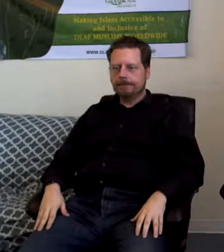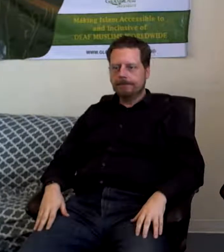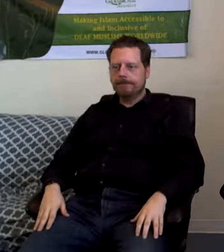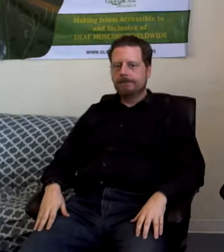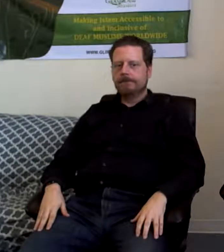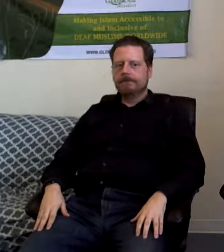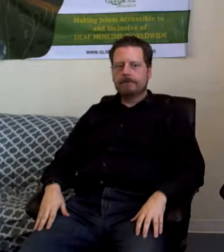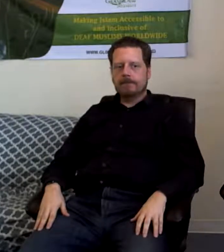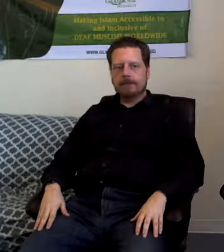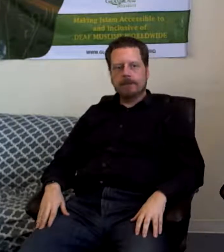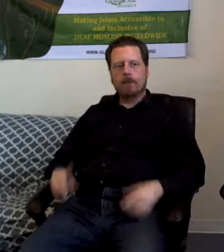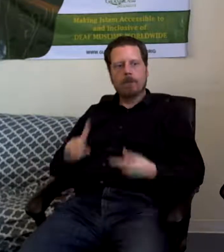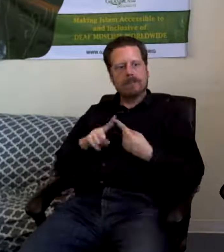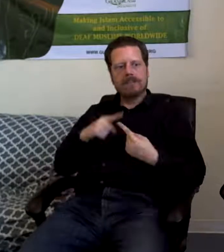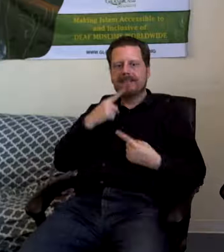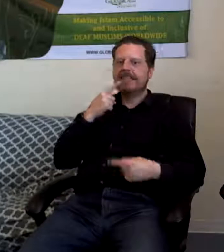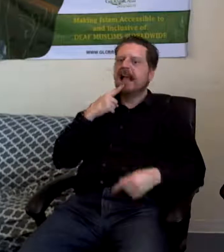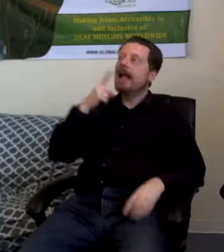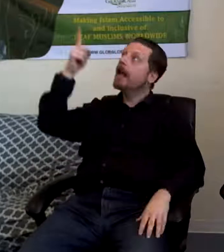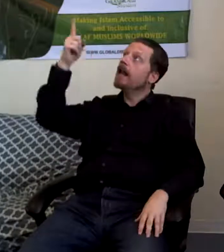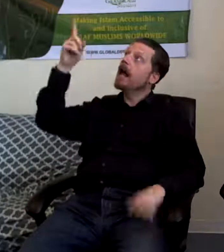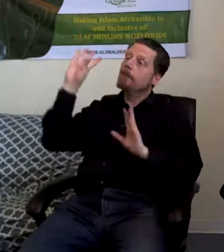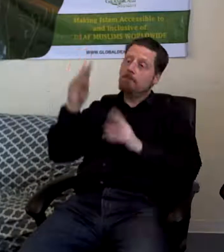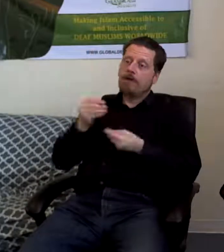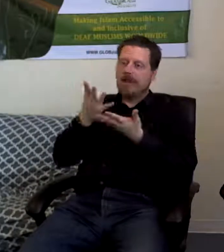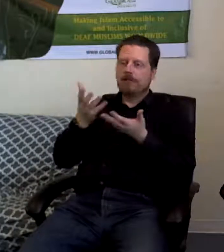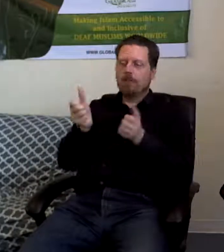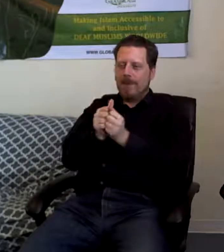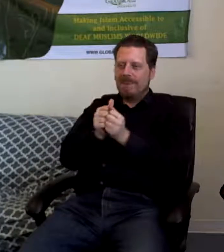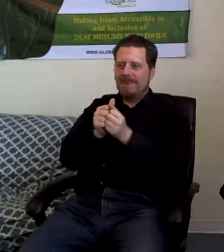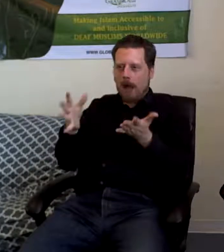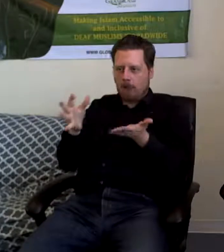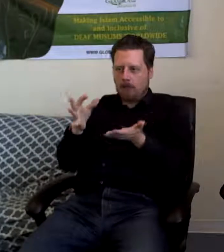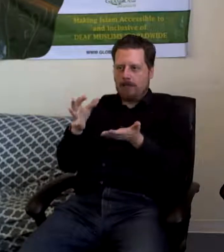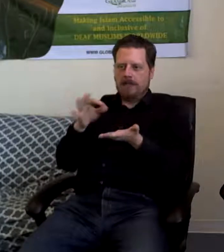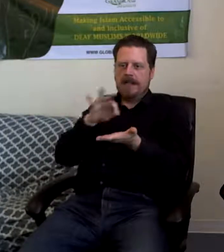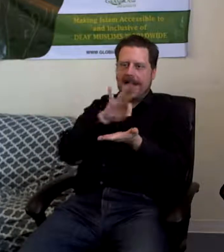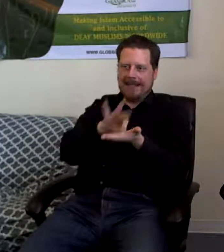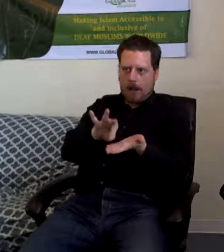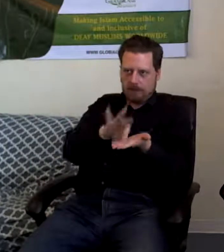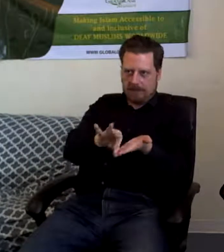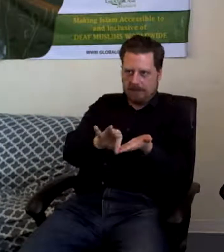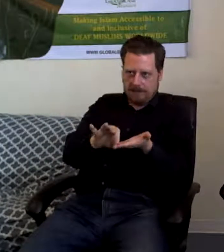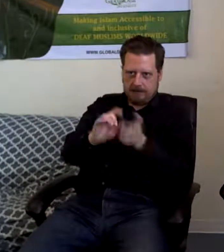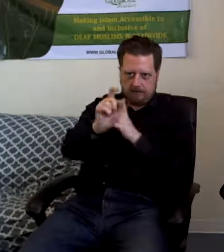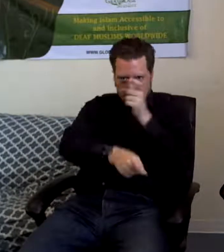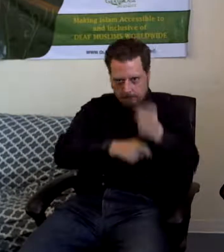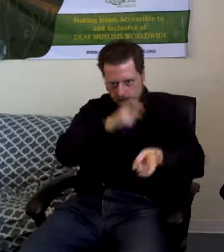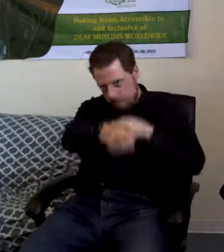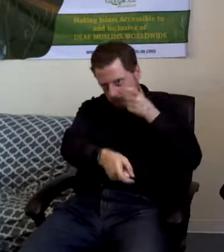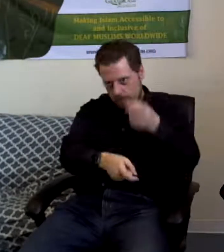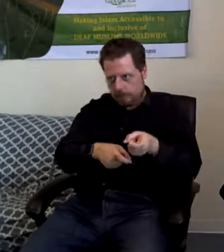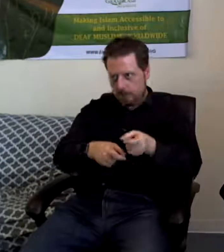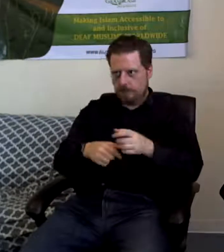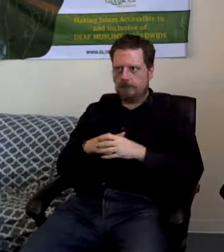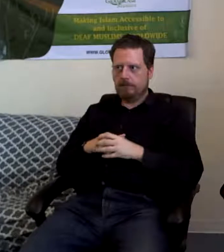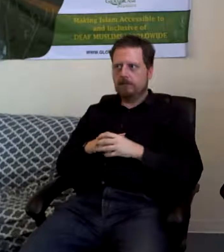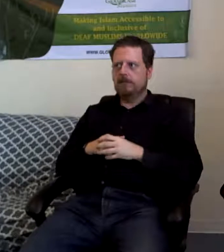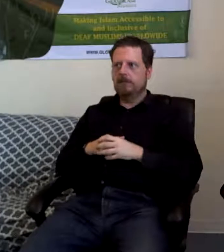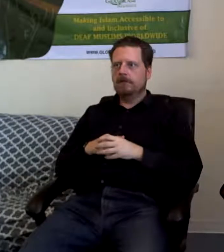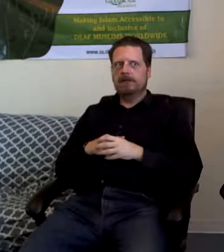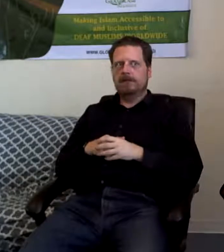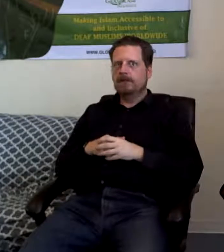So when you say Allah provides without account to whom He wills, this giving